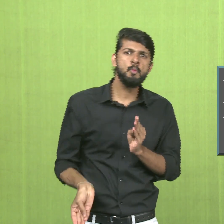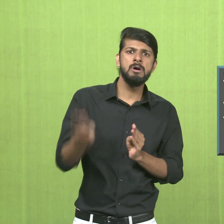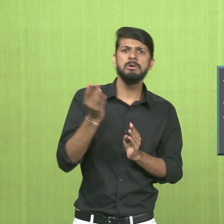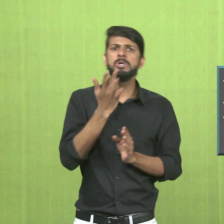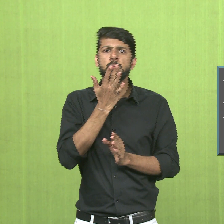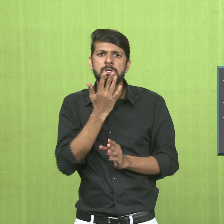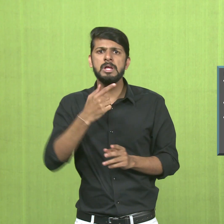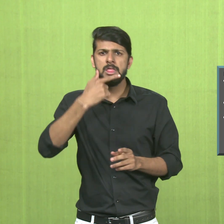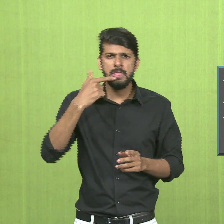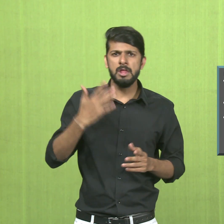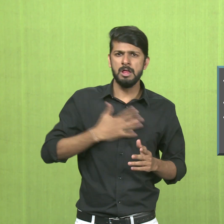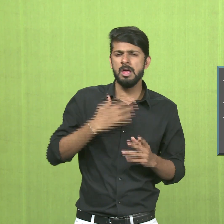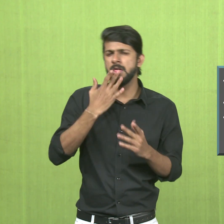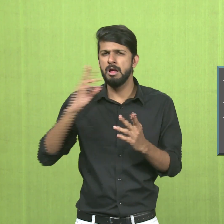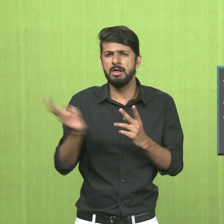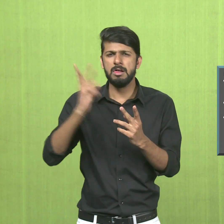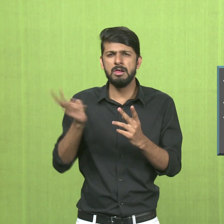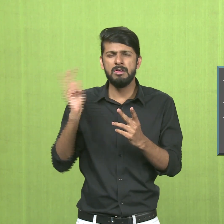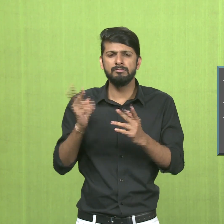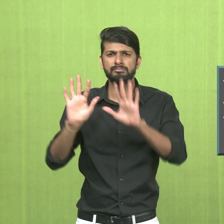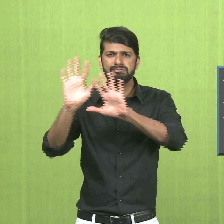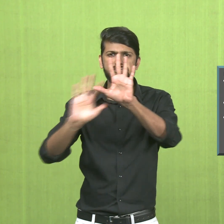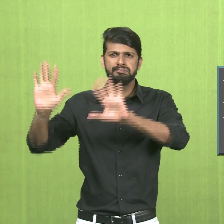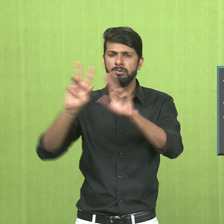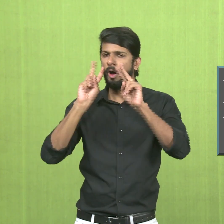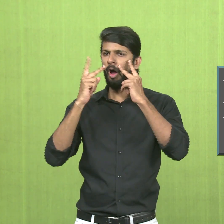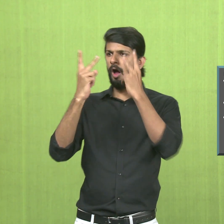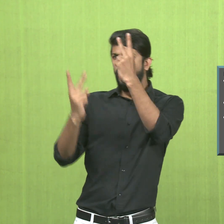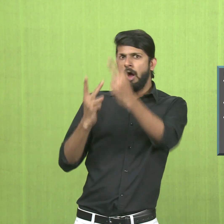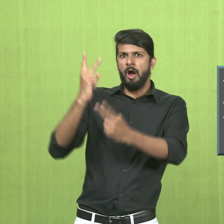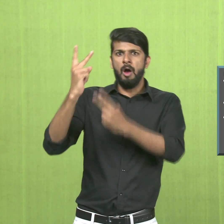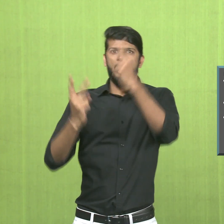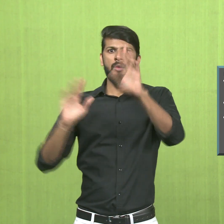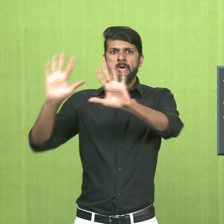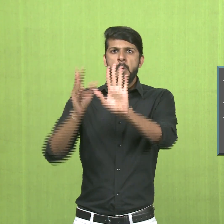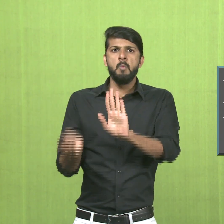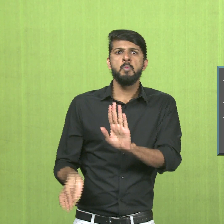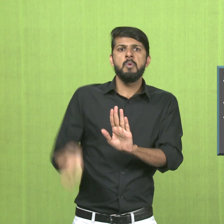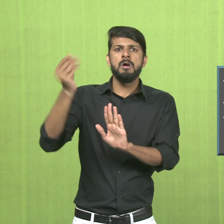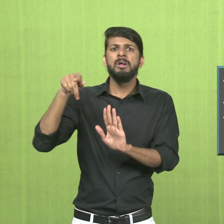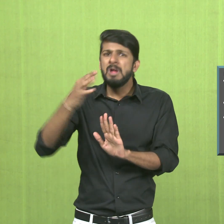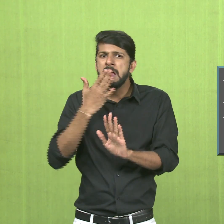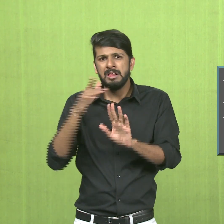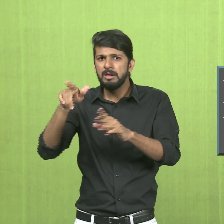have very vivid use of colors, more detail, more ornamentation in their